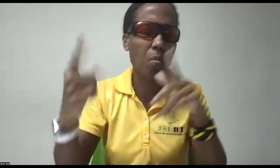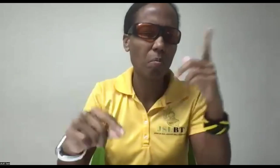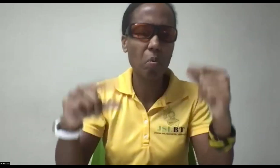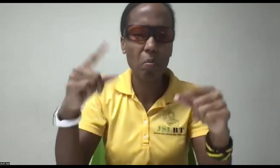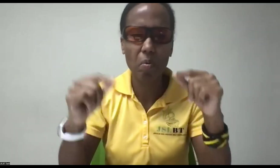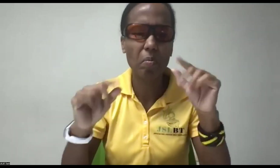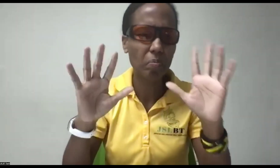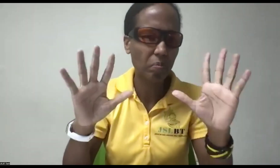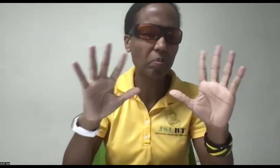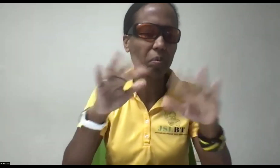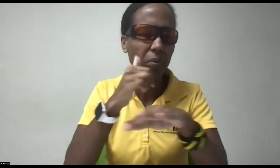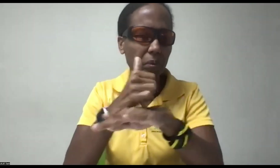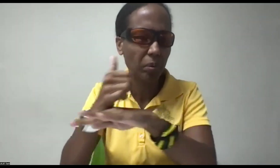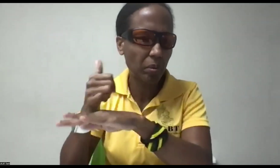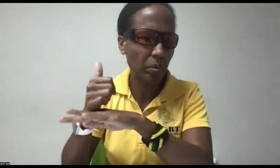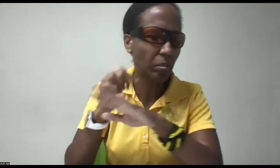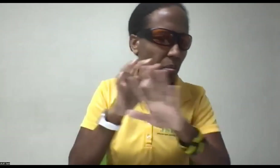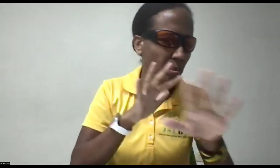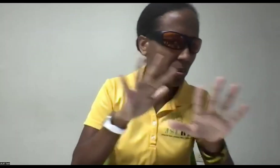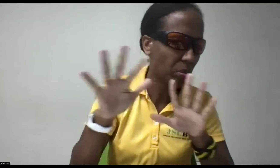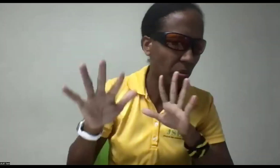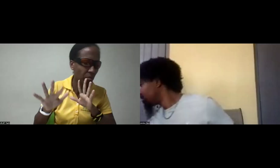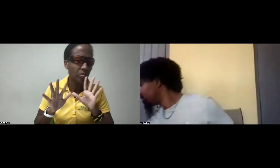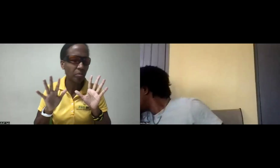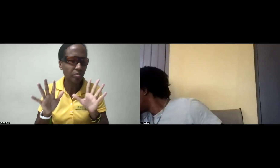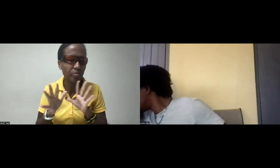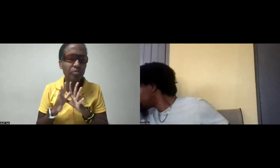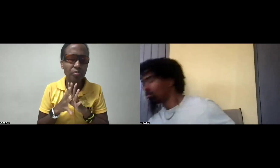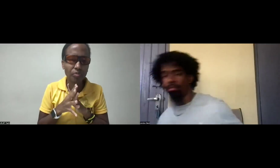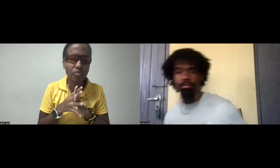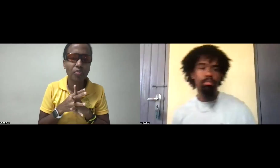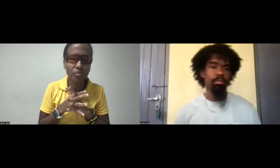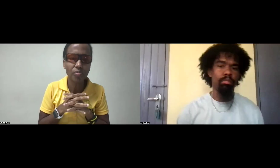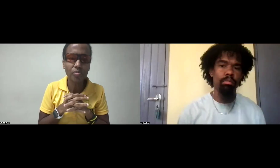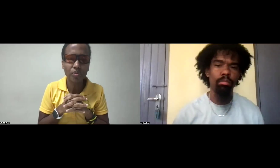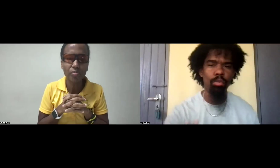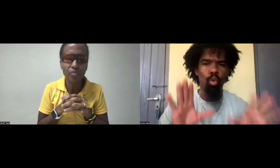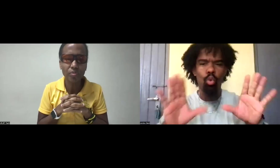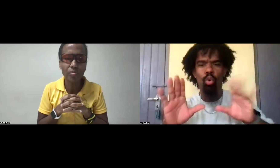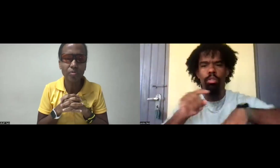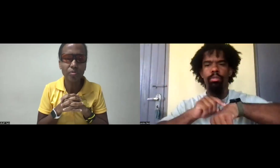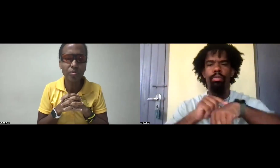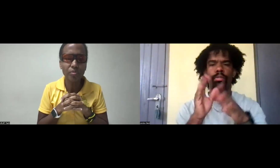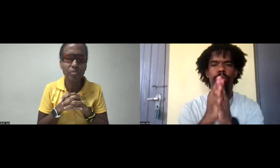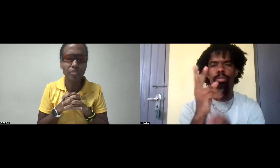So we're going to wait like 2 more minutes for people to show up.